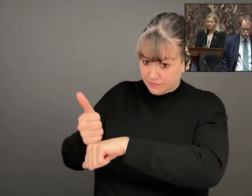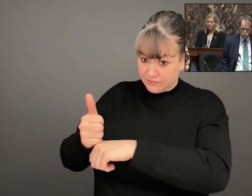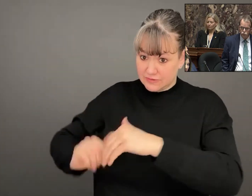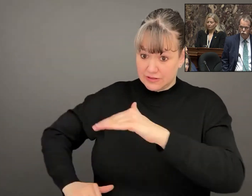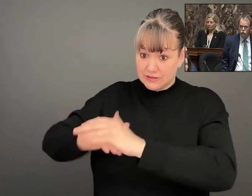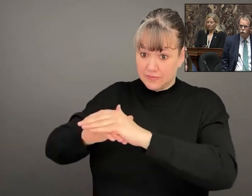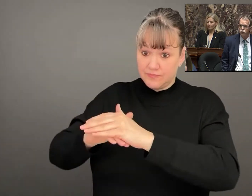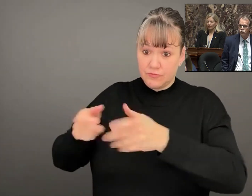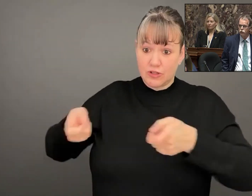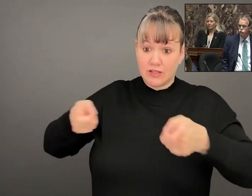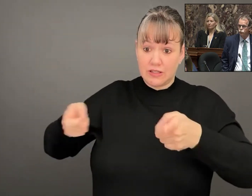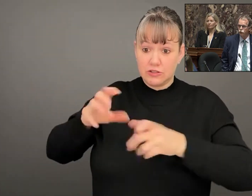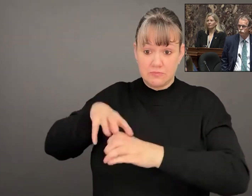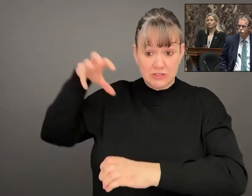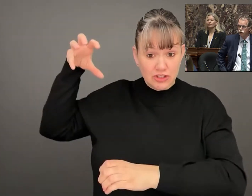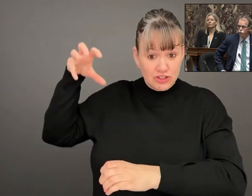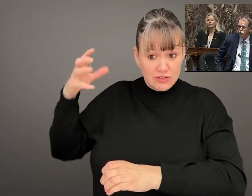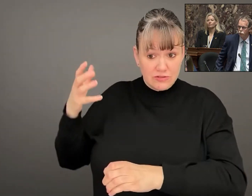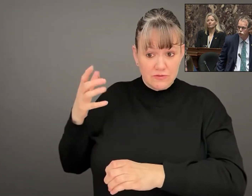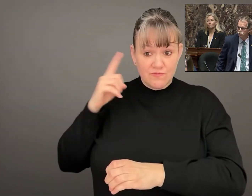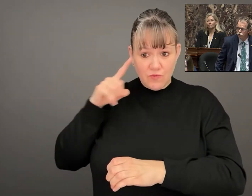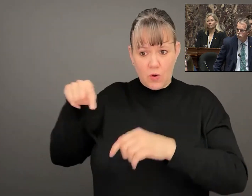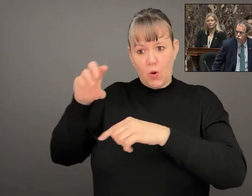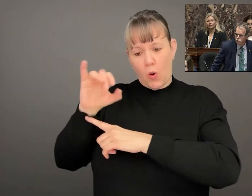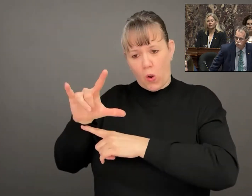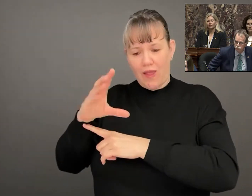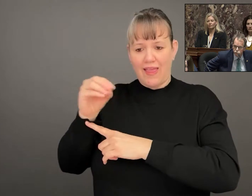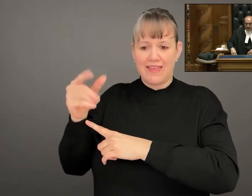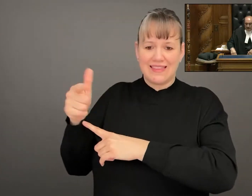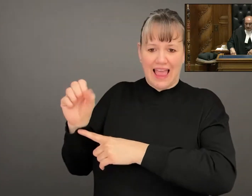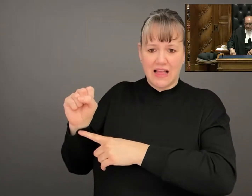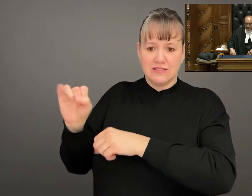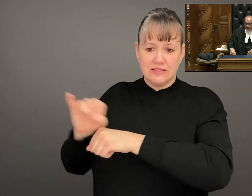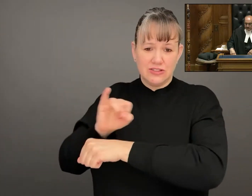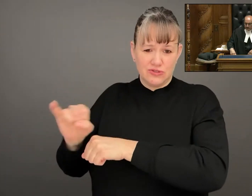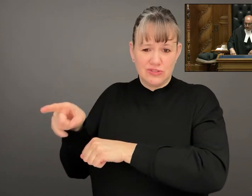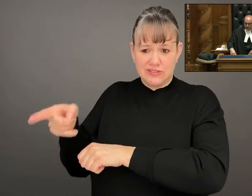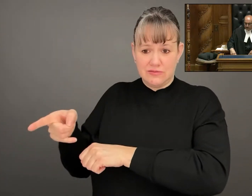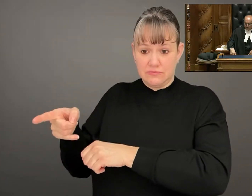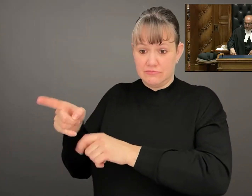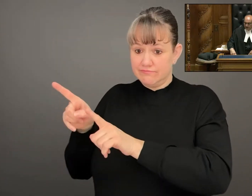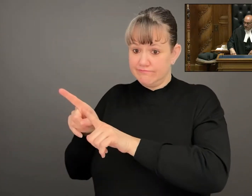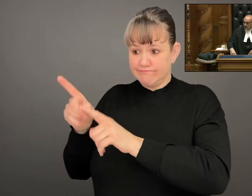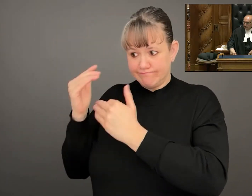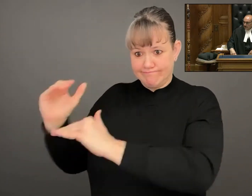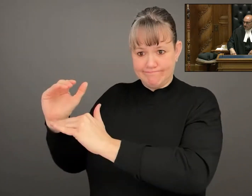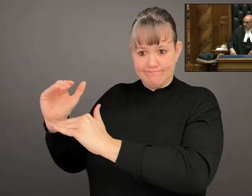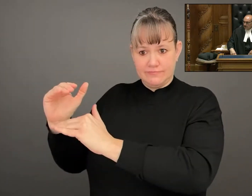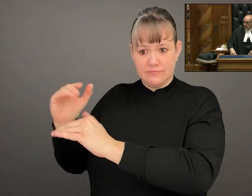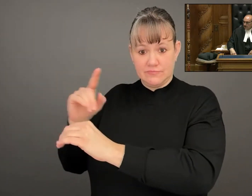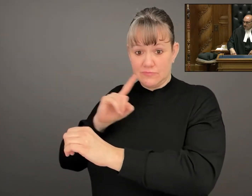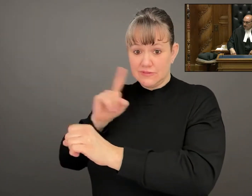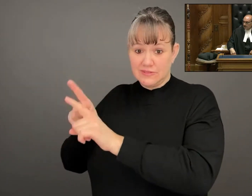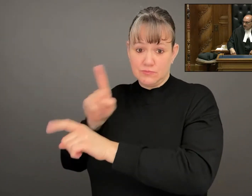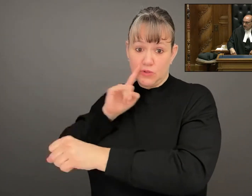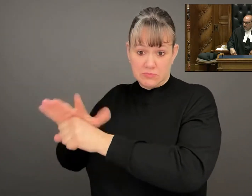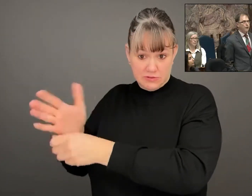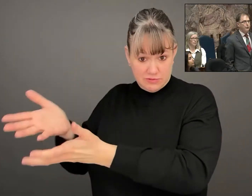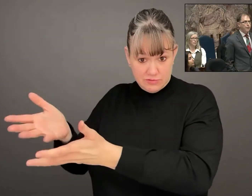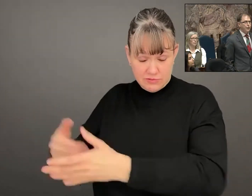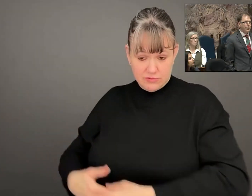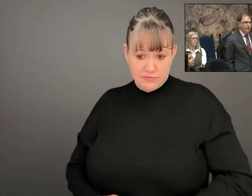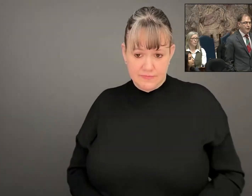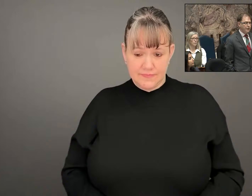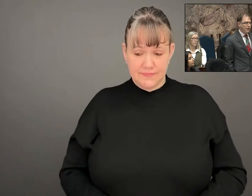industry this year, as previously promised? Minister. Well, thank you, Honourable Speaker. And as the member will know, and